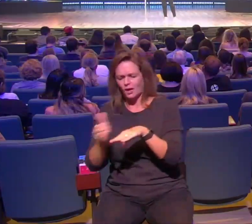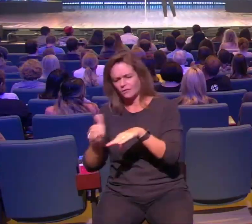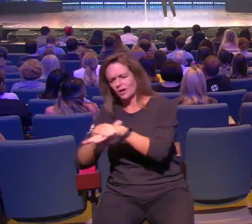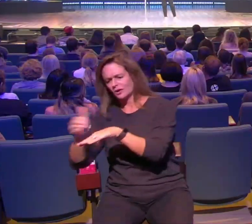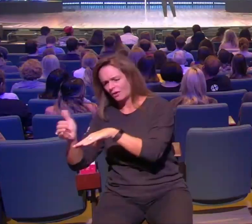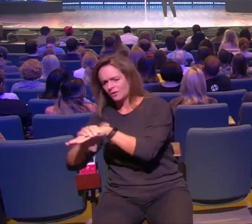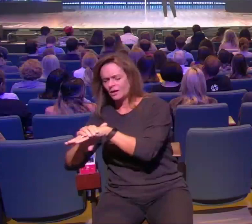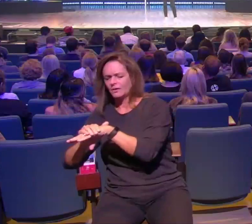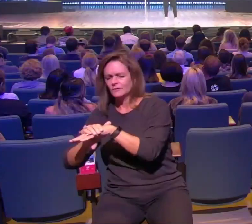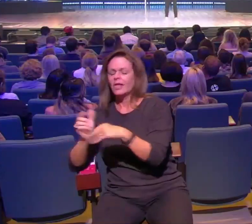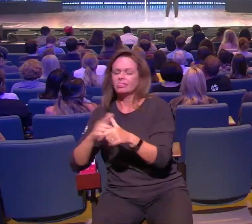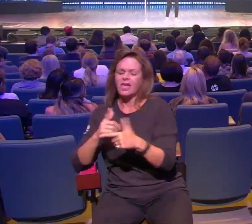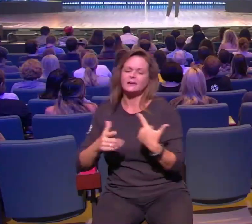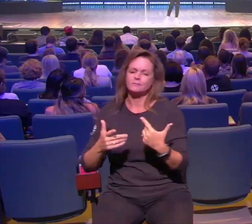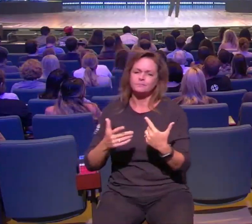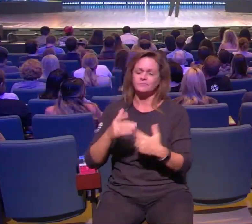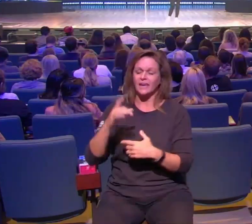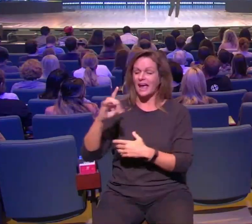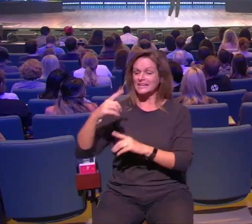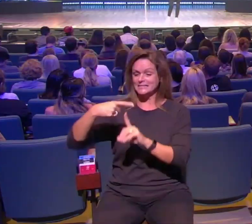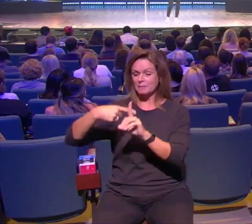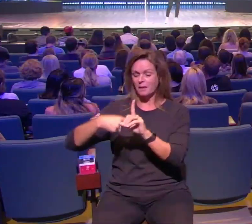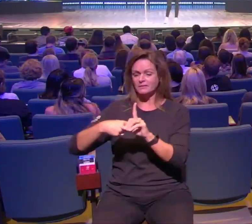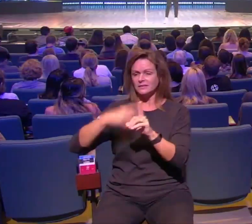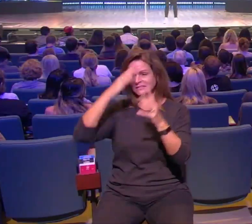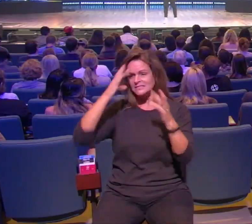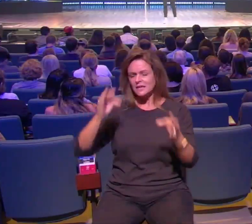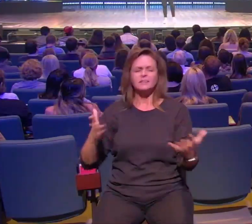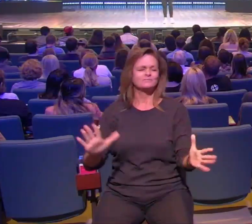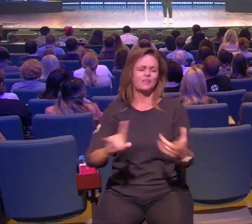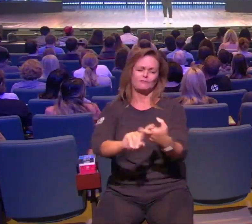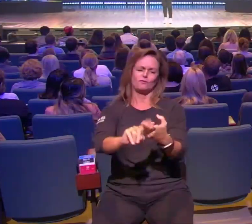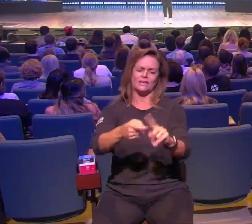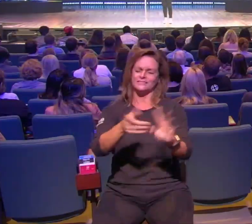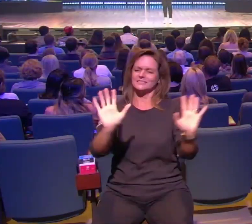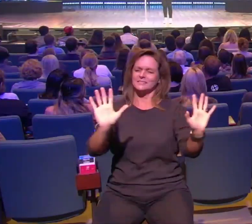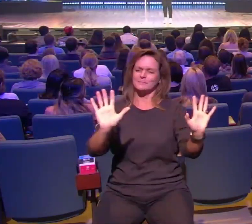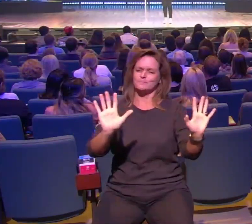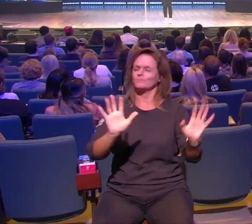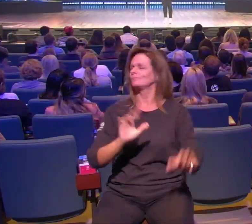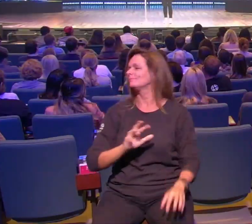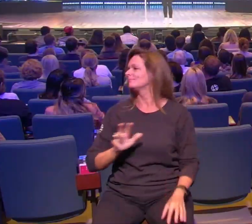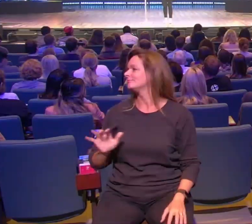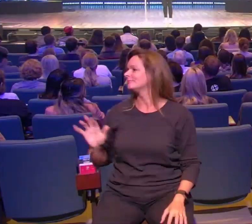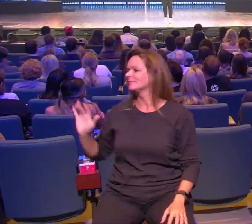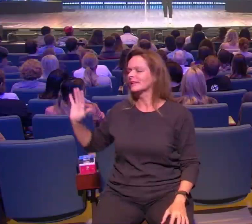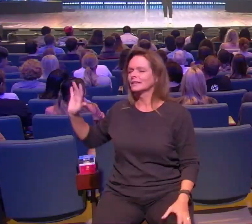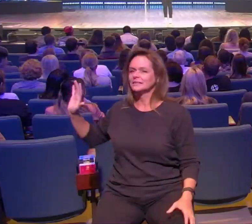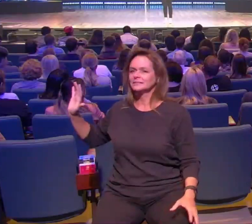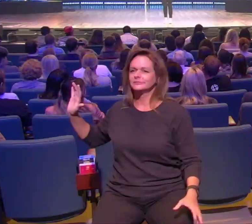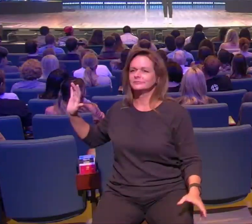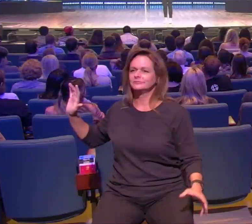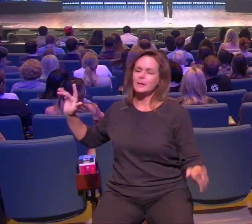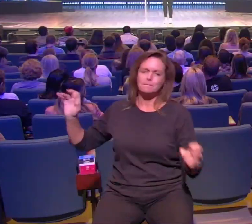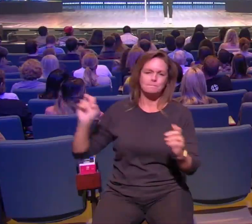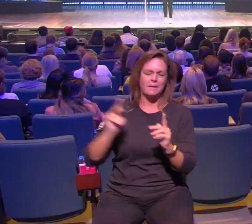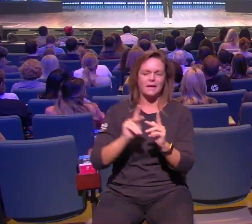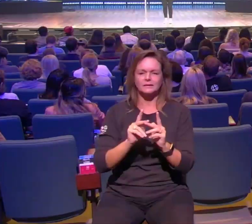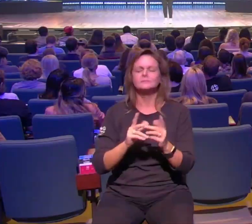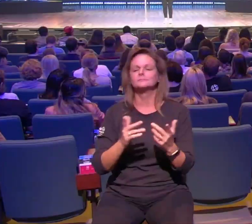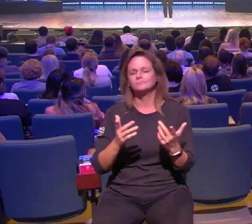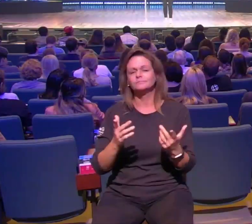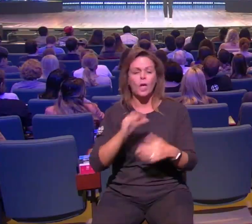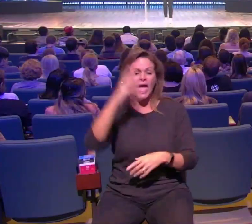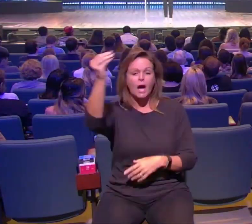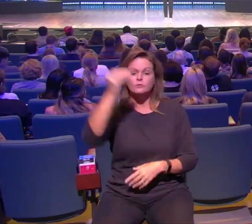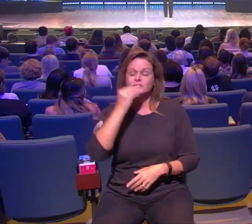friends, one night, Todd decided to take me out to dinner, and at the end of that night, he got down on one knee, and he asked me